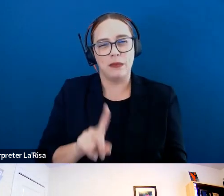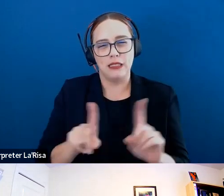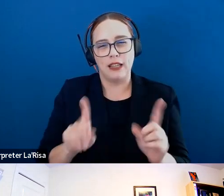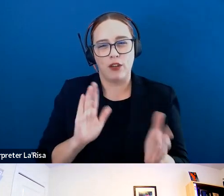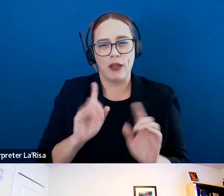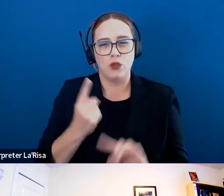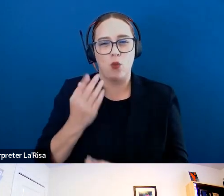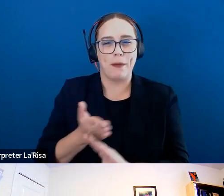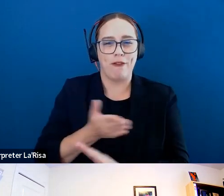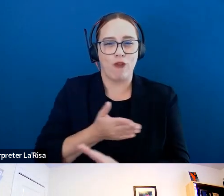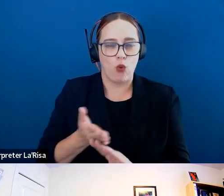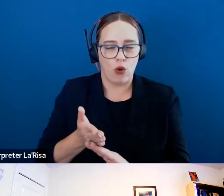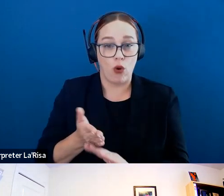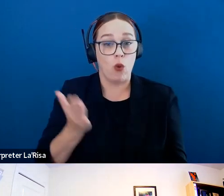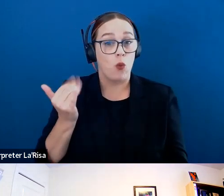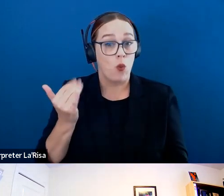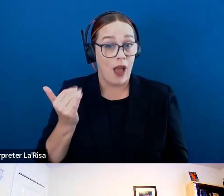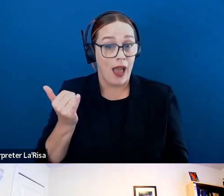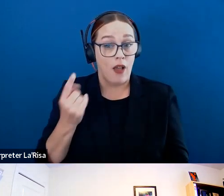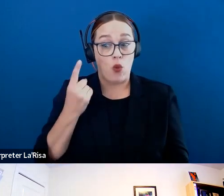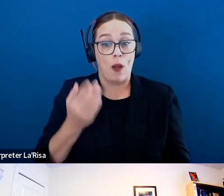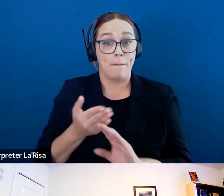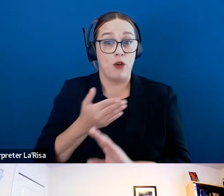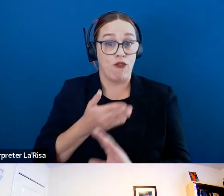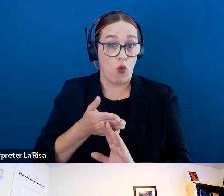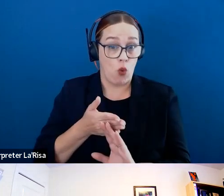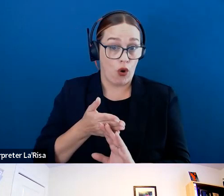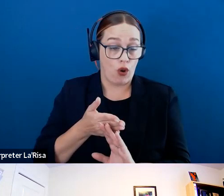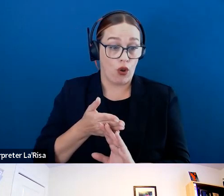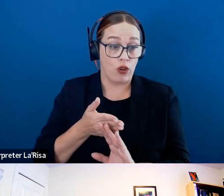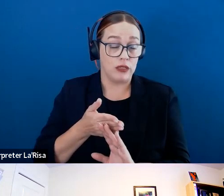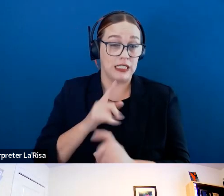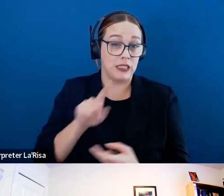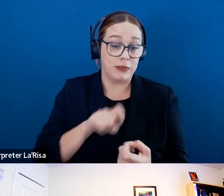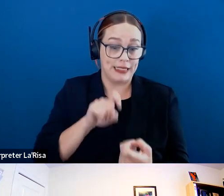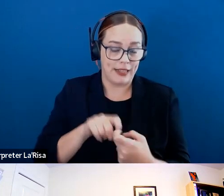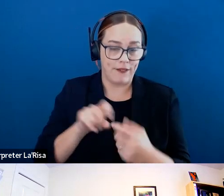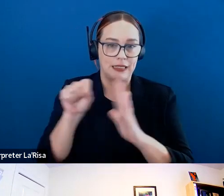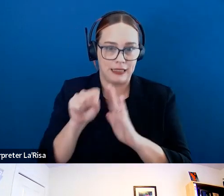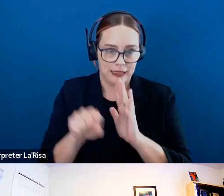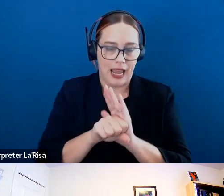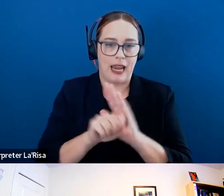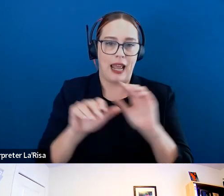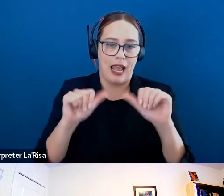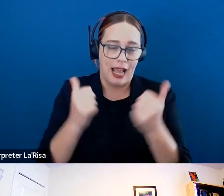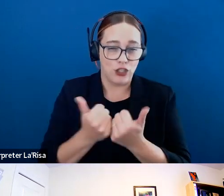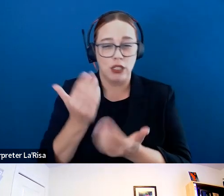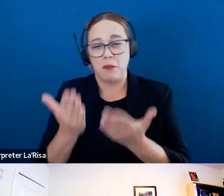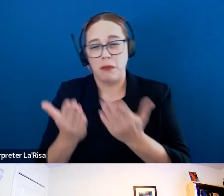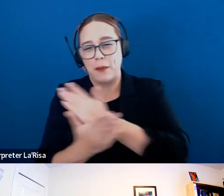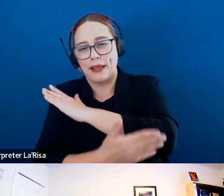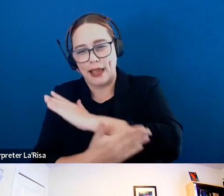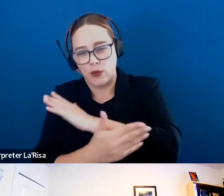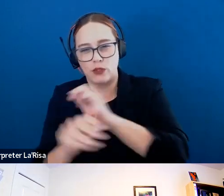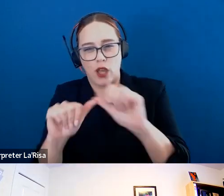before, because the one before is specific to state agencies or maybe county agencies, but